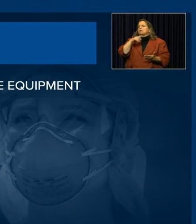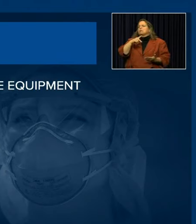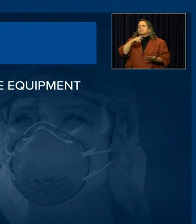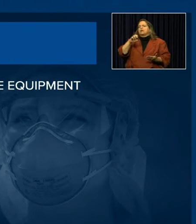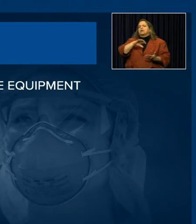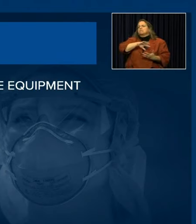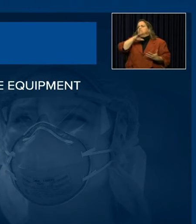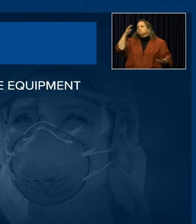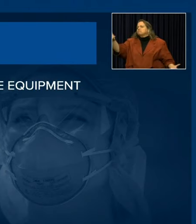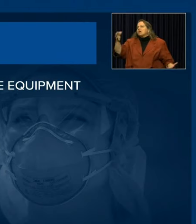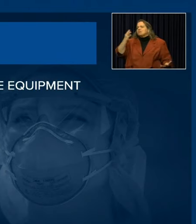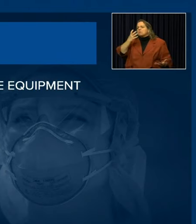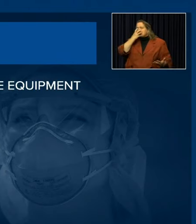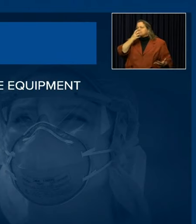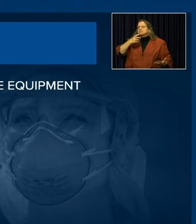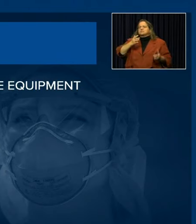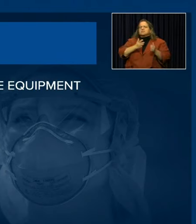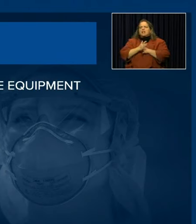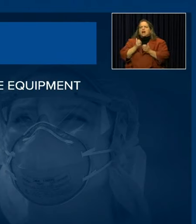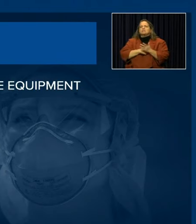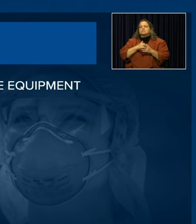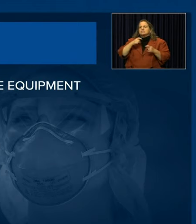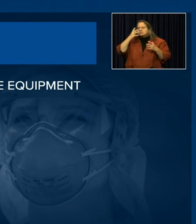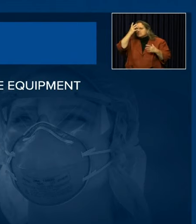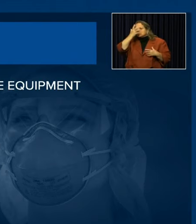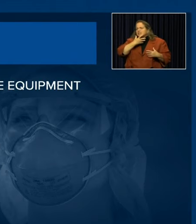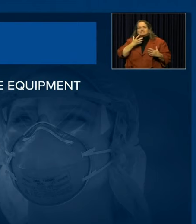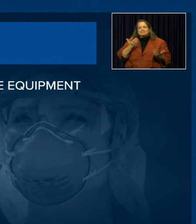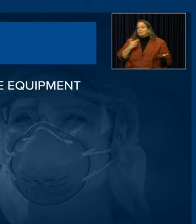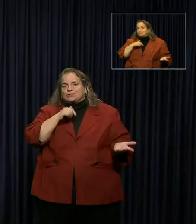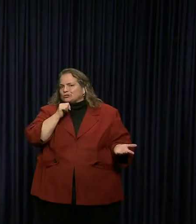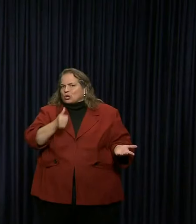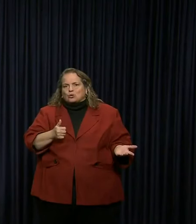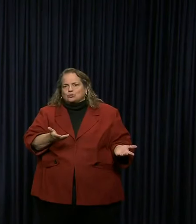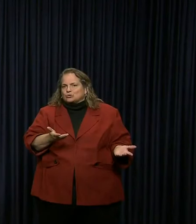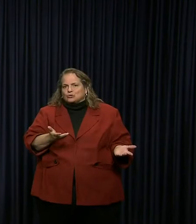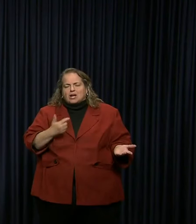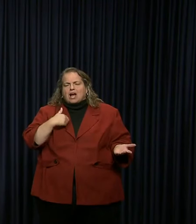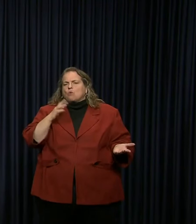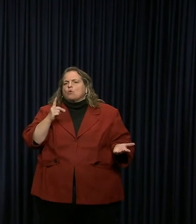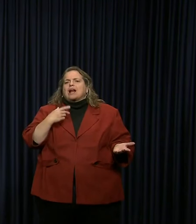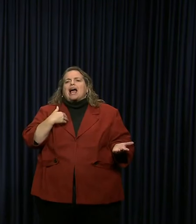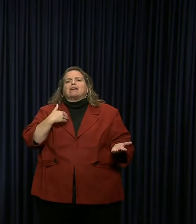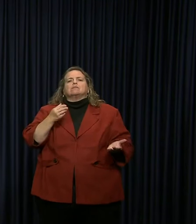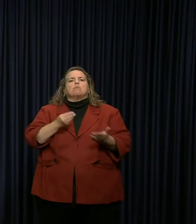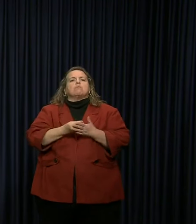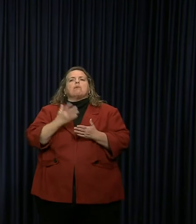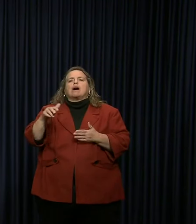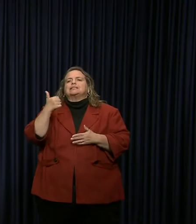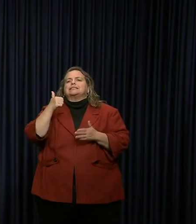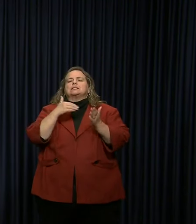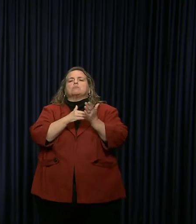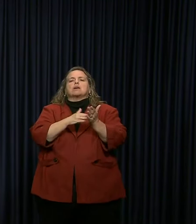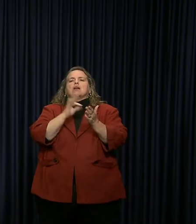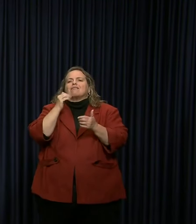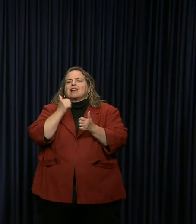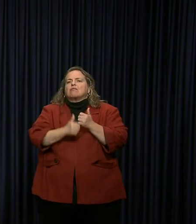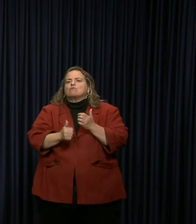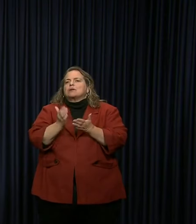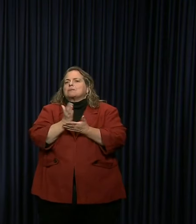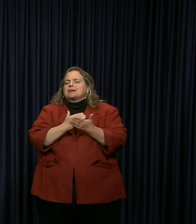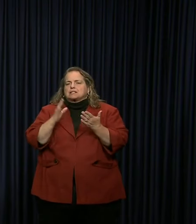PPE right now, which we don't when you'll see it. I would have bought 10 million of every single piece by now